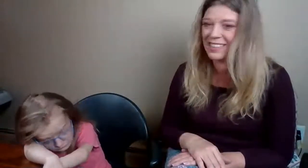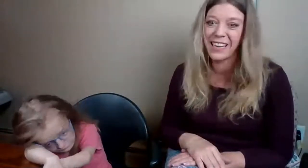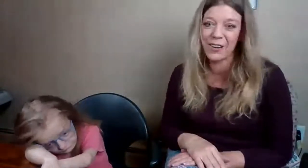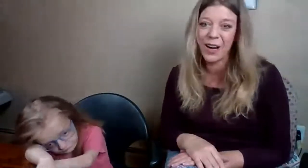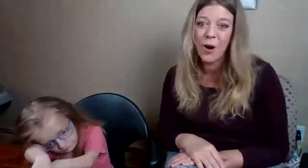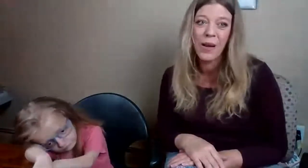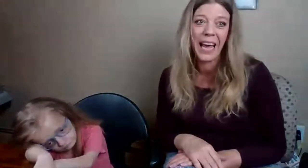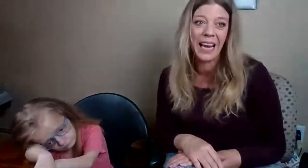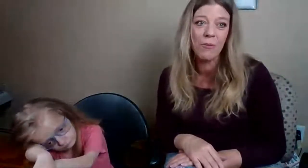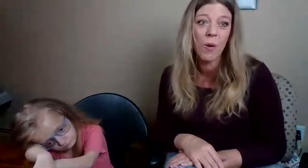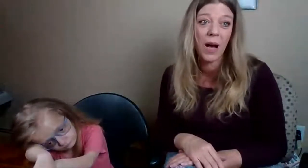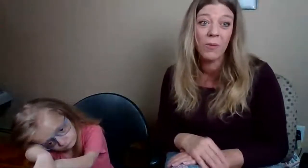etc. Okay, well,